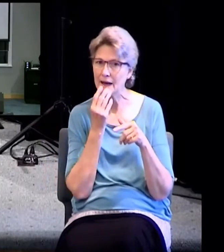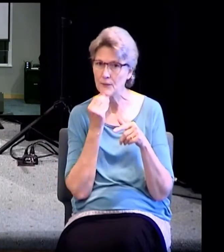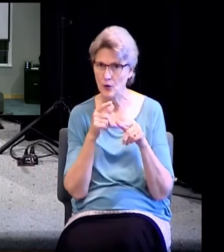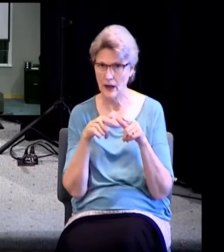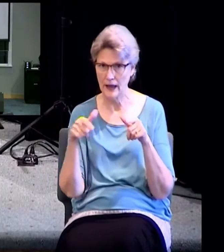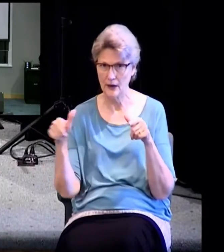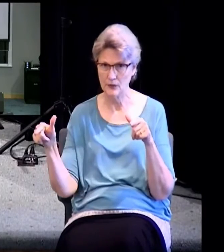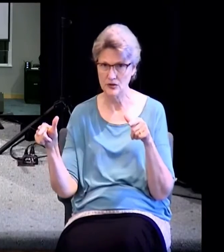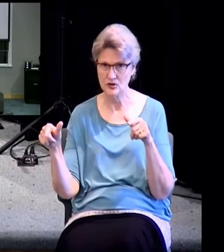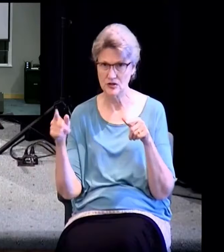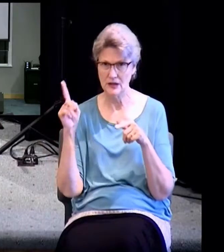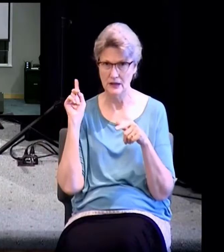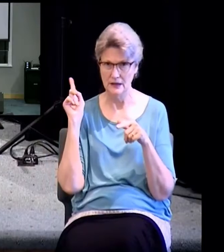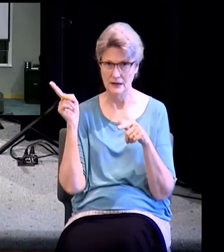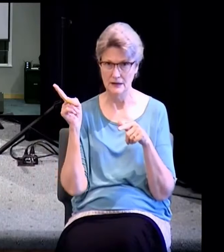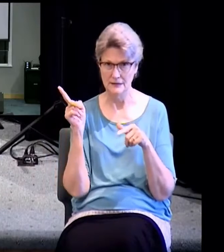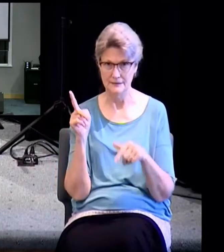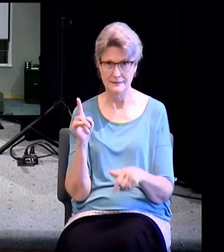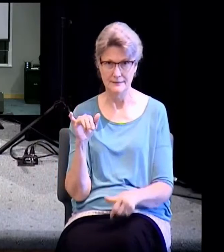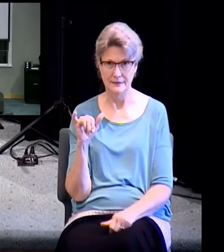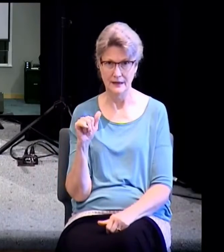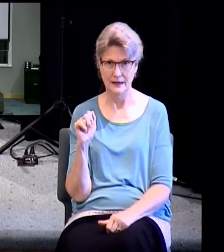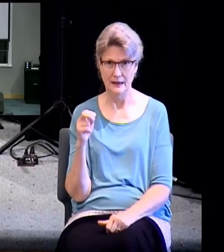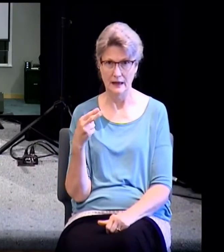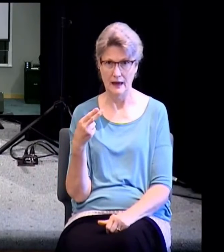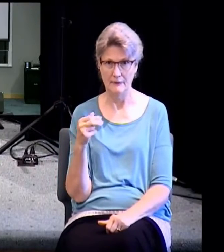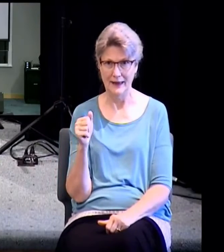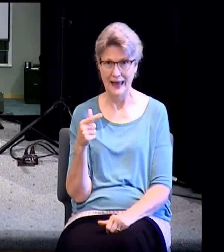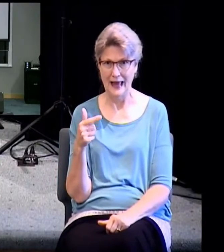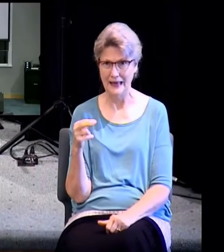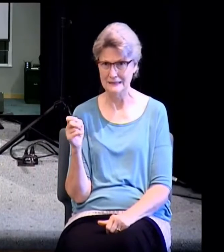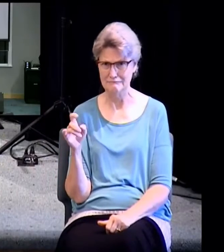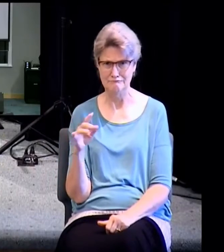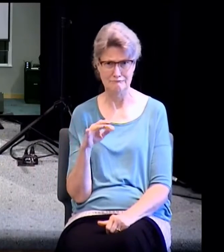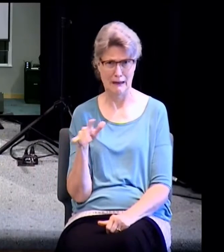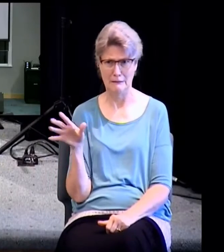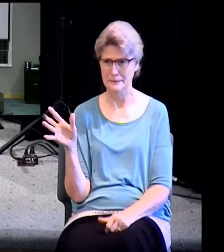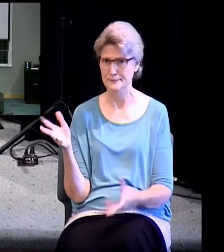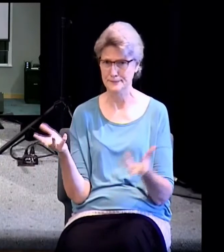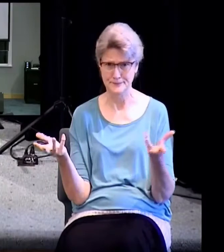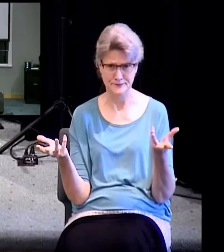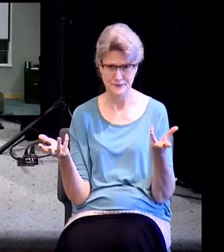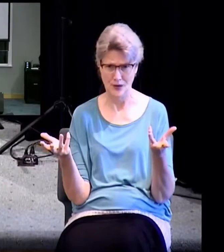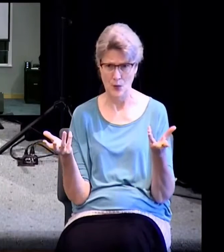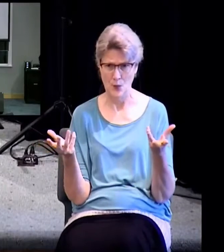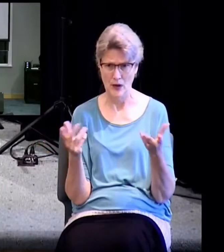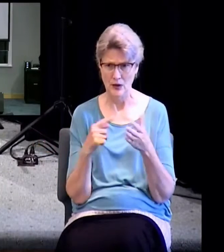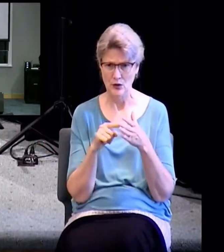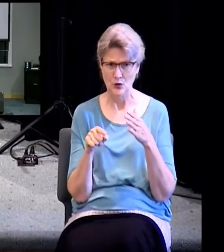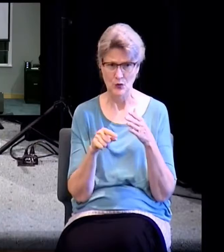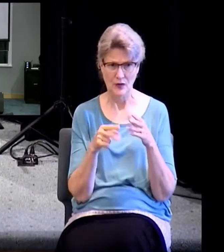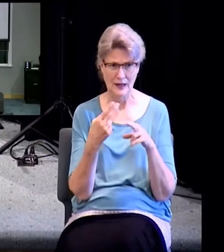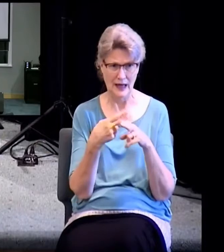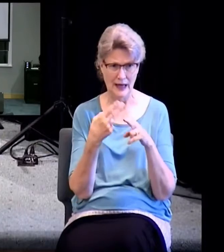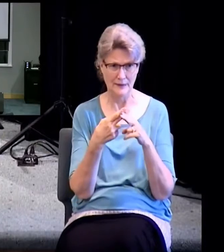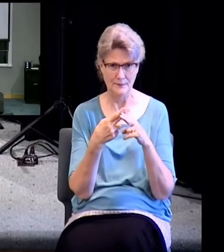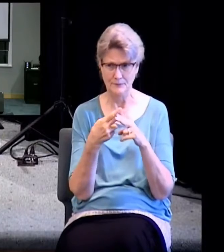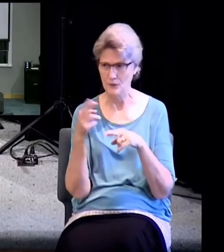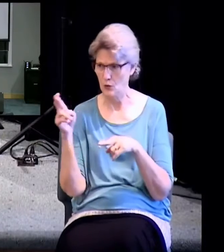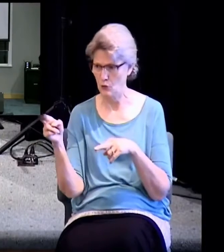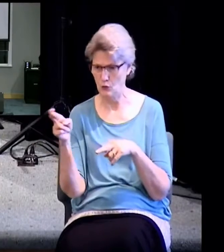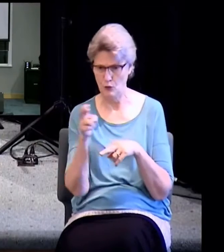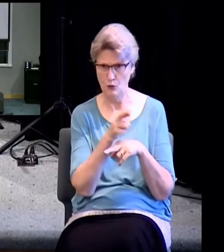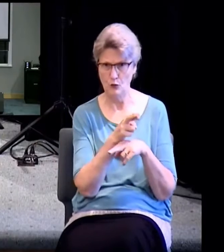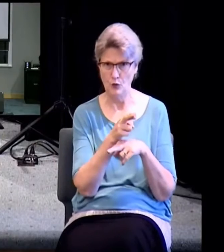is Yod-Heh-Vav-Heh. That is what the inscription, when you do the acrostic of the name, you